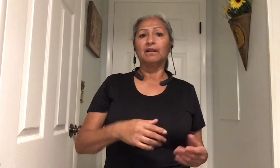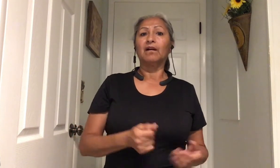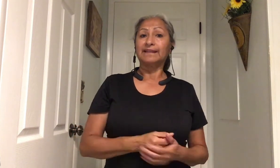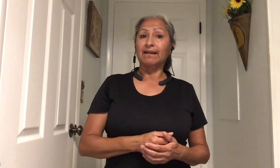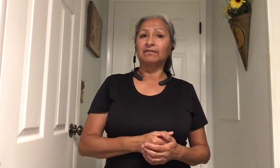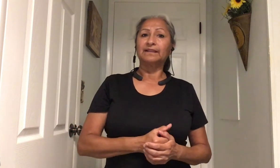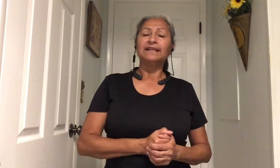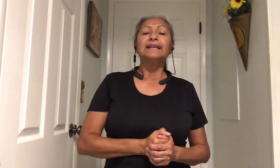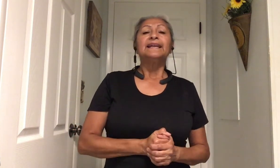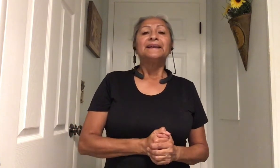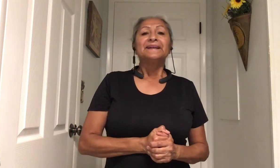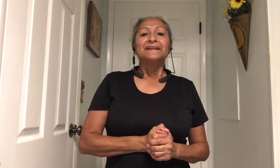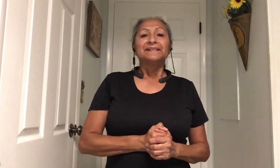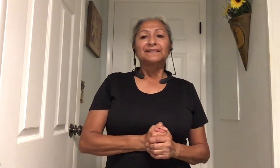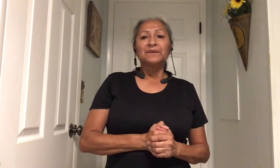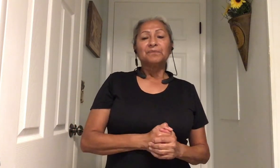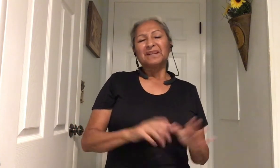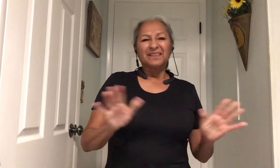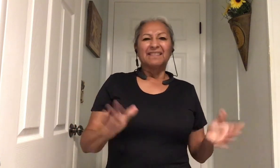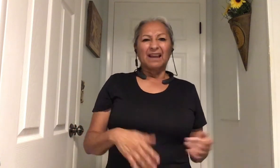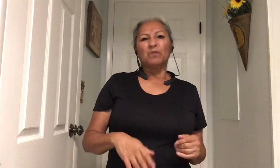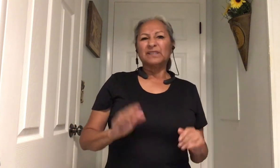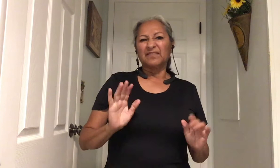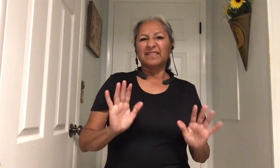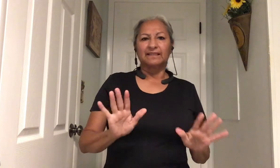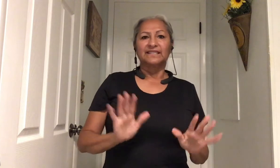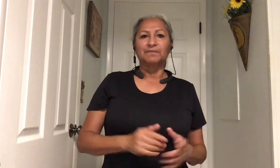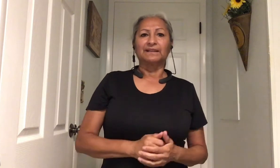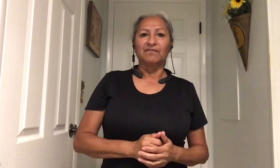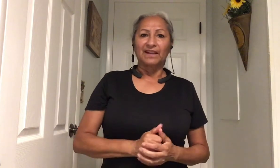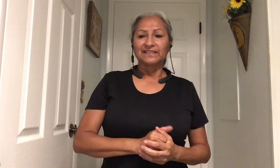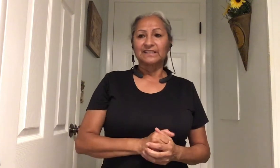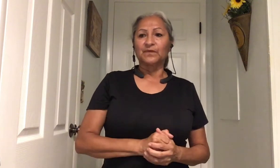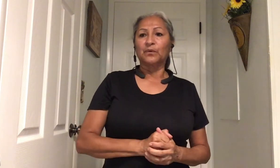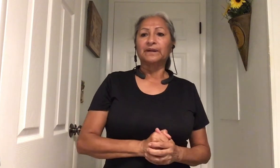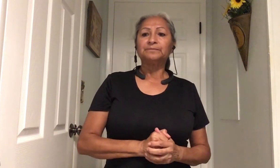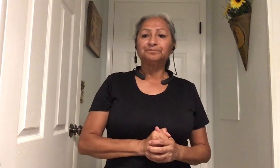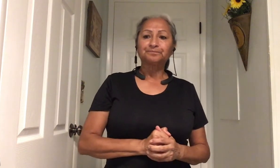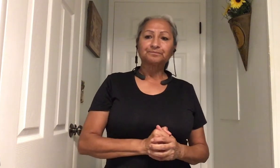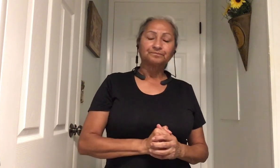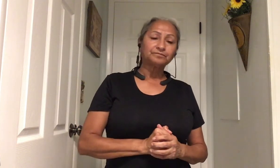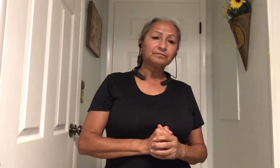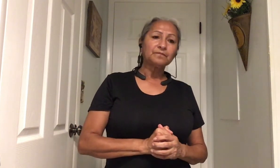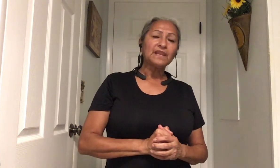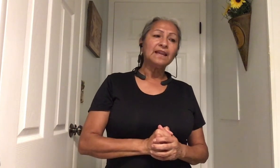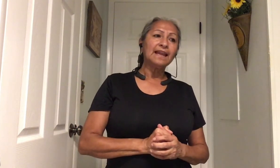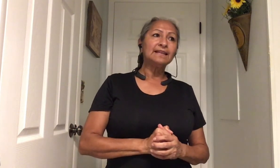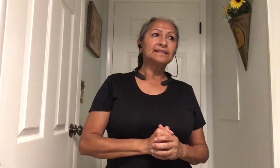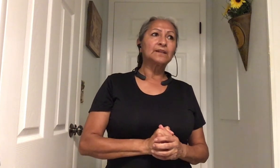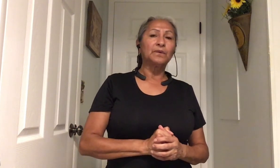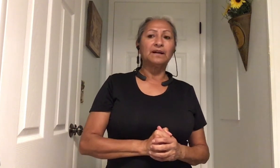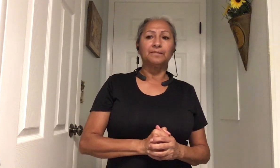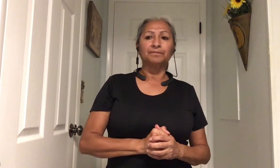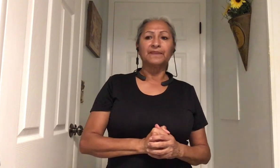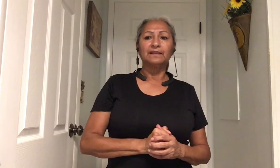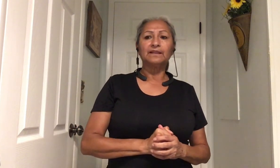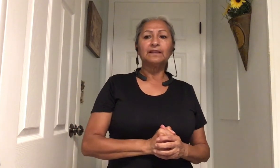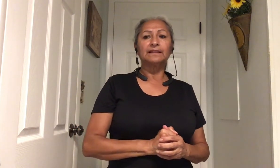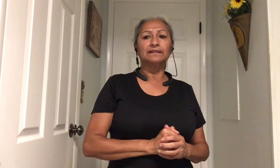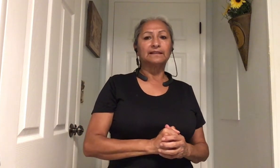down. So, but other than that, almost everything typically faces forward. And so the other thing, let's talk about